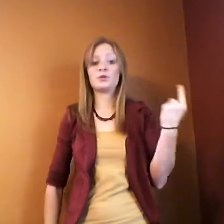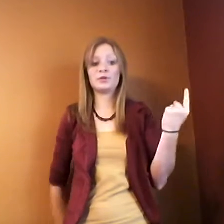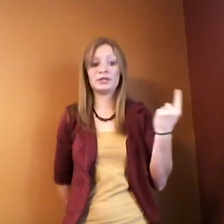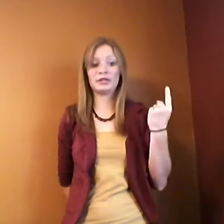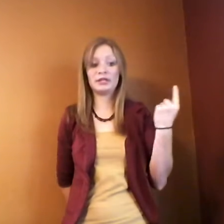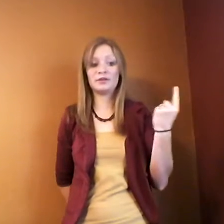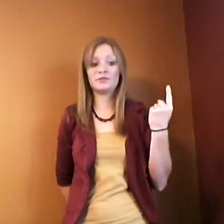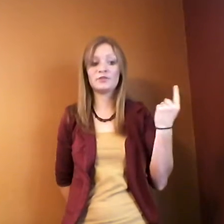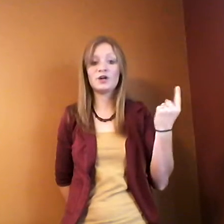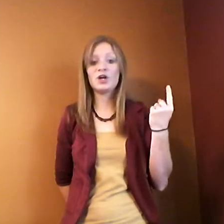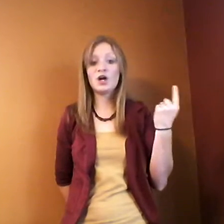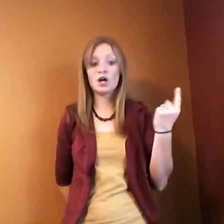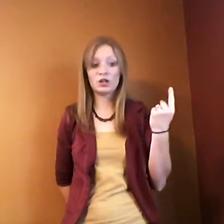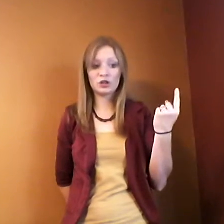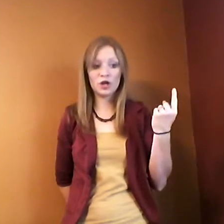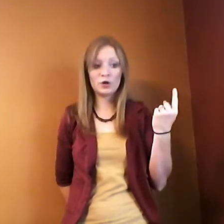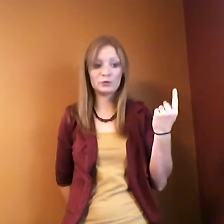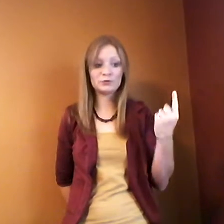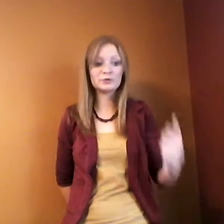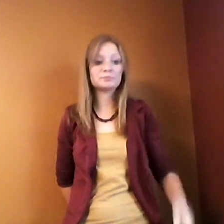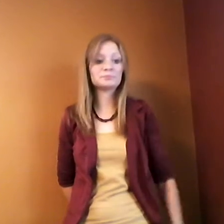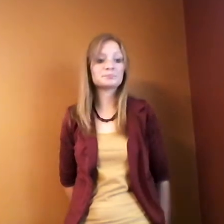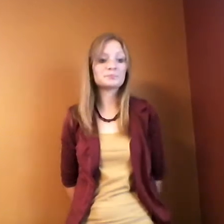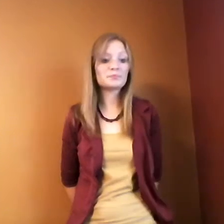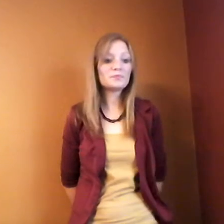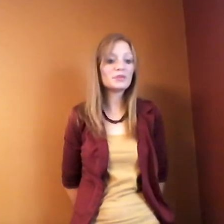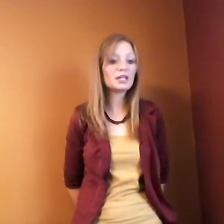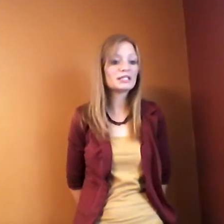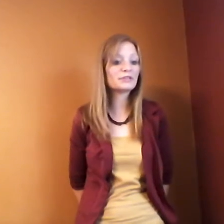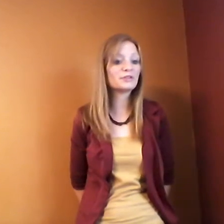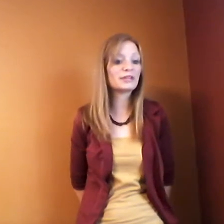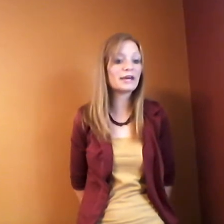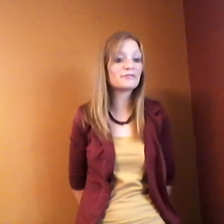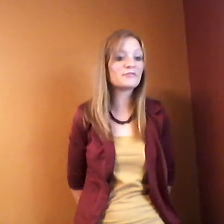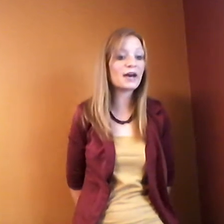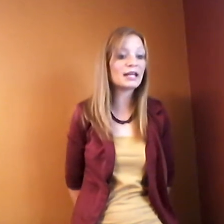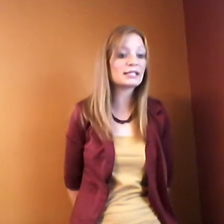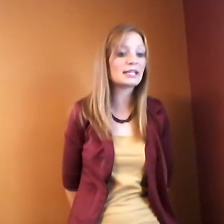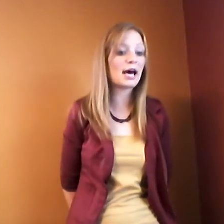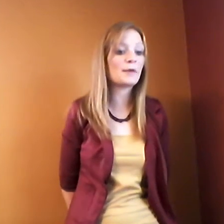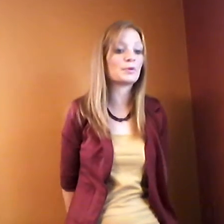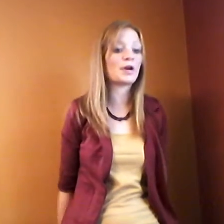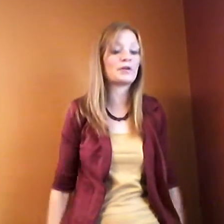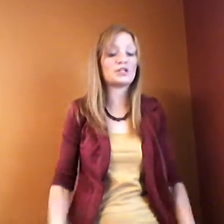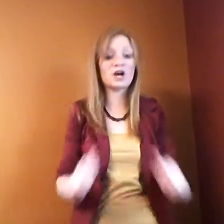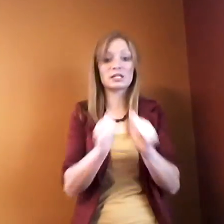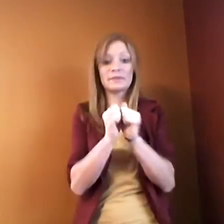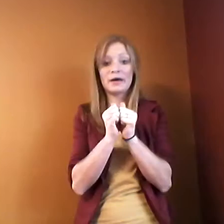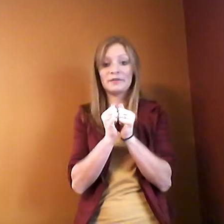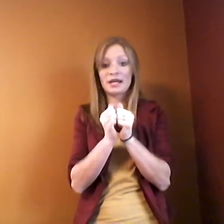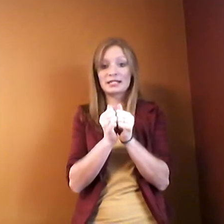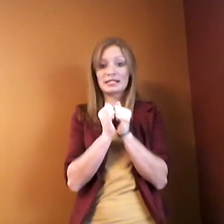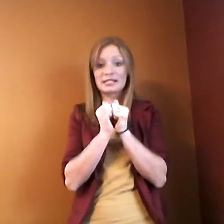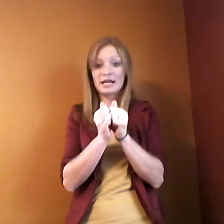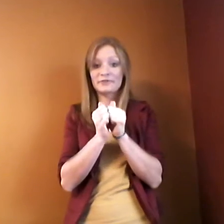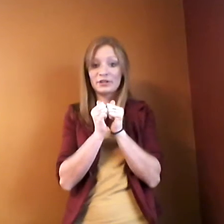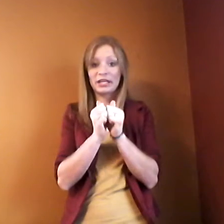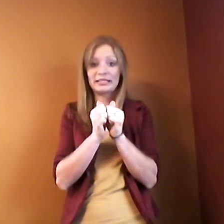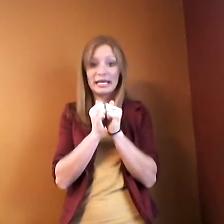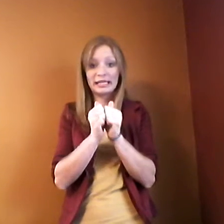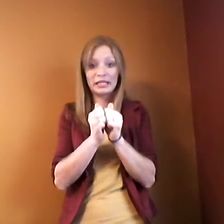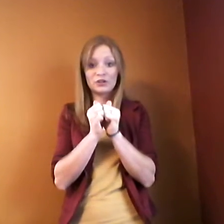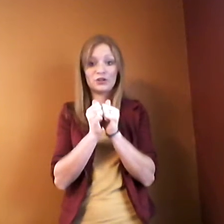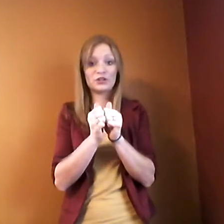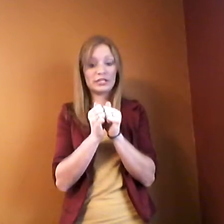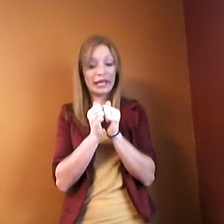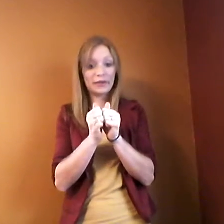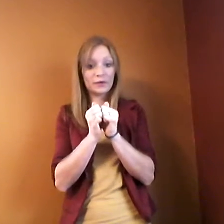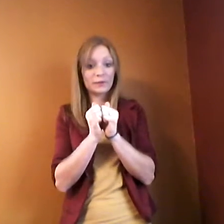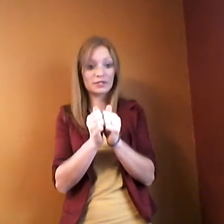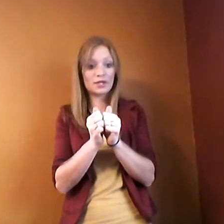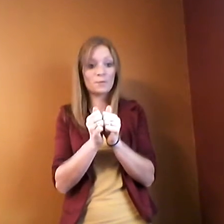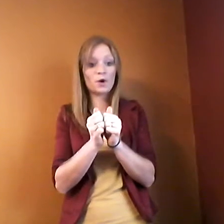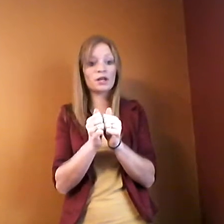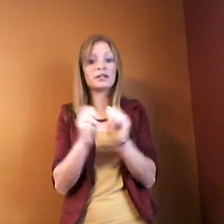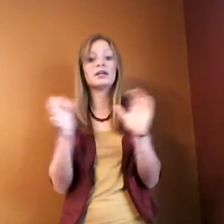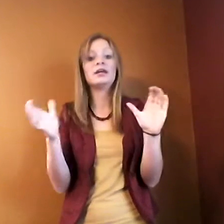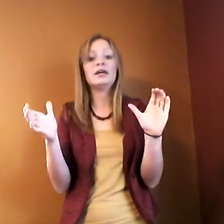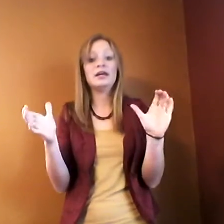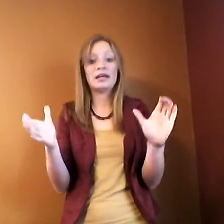can live alone. Different life events. We already talked about that's the sign for like dating or you're together with someone. And then